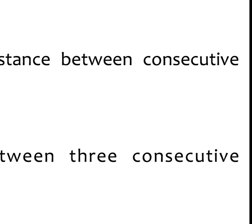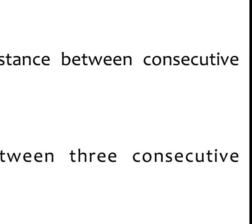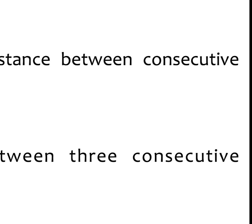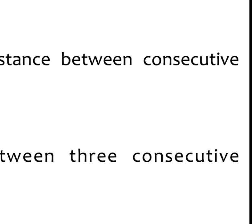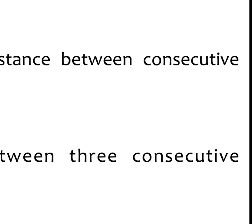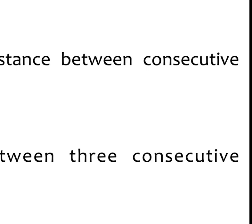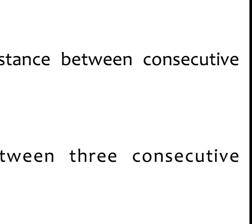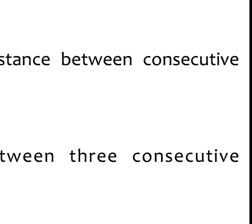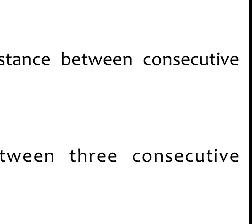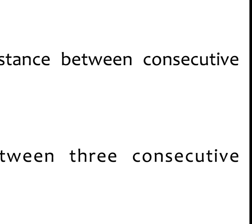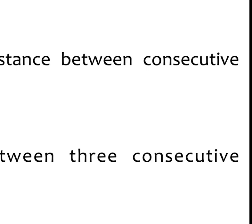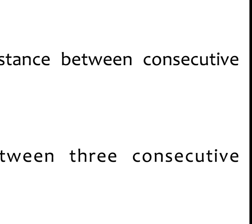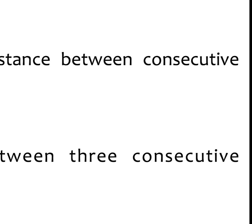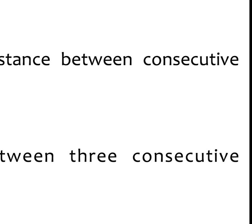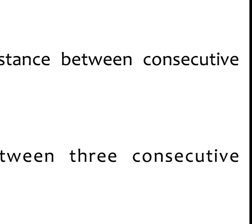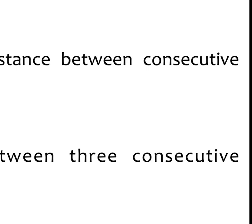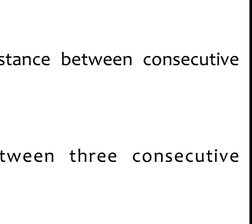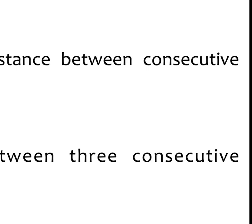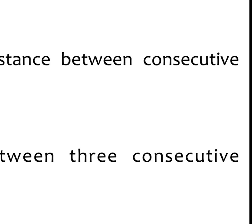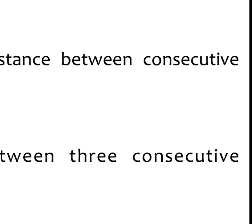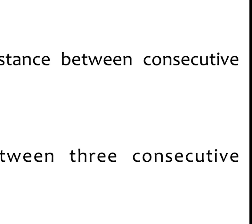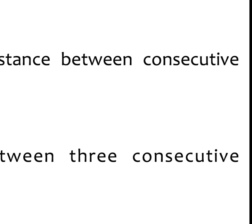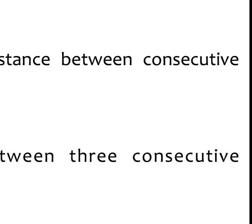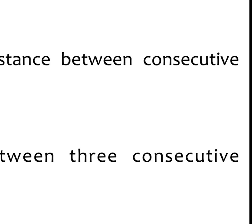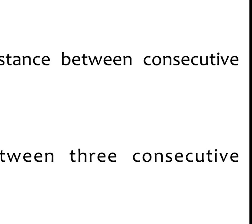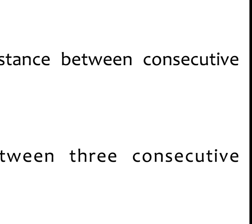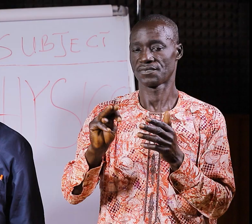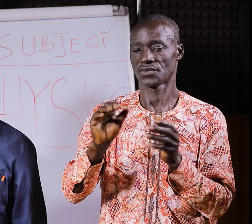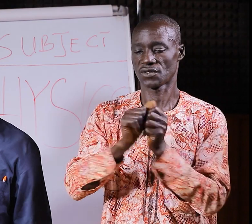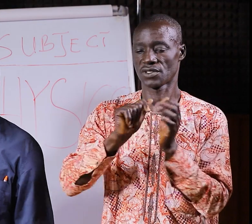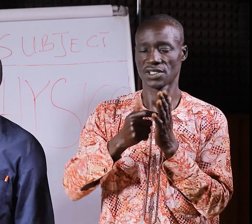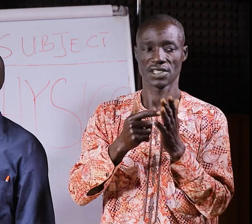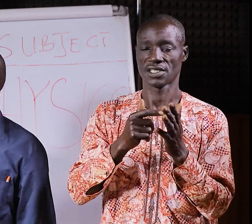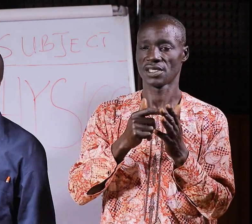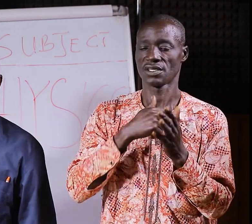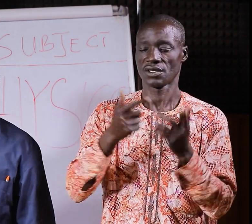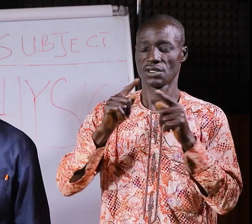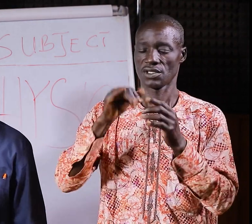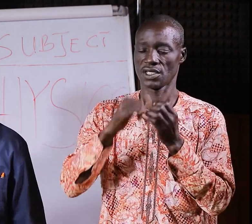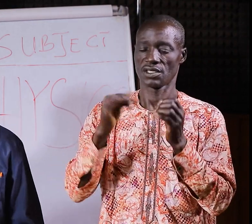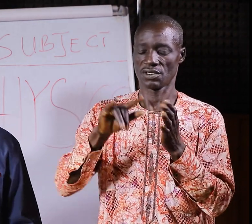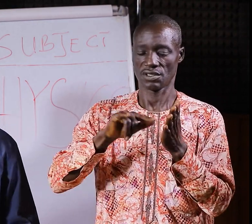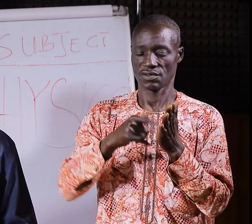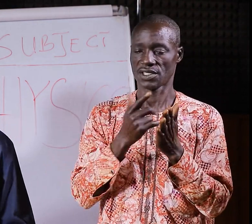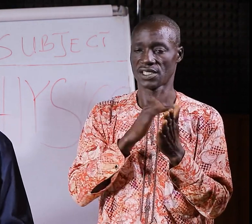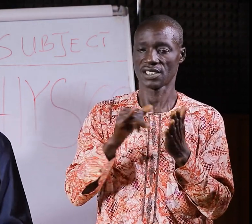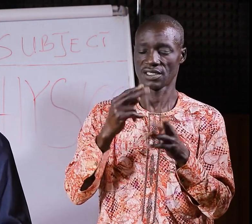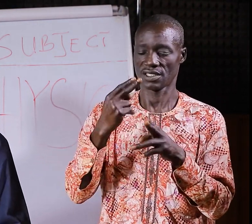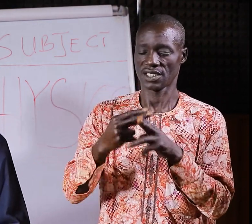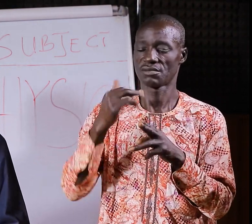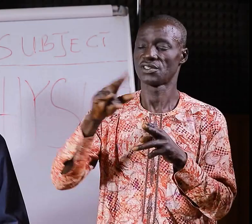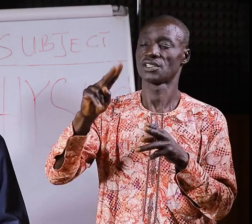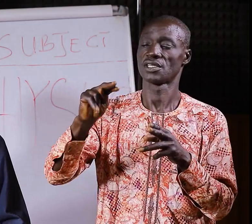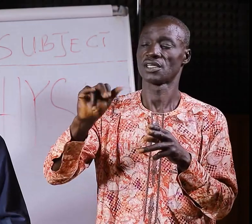so our L is equal to 60 cm. With this, we come to the end. Once again, I remain Napoleon